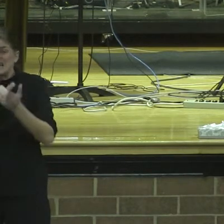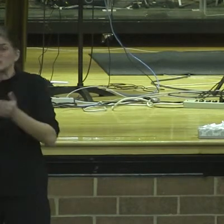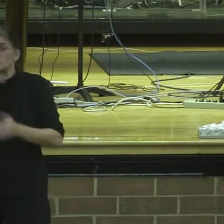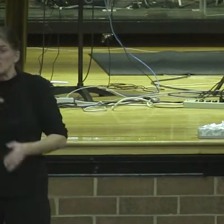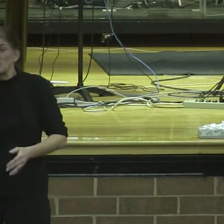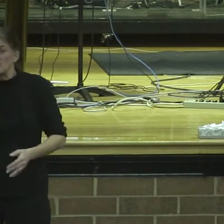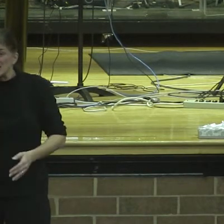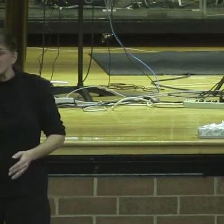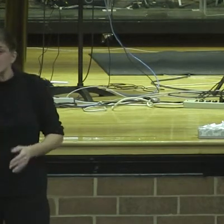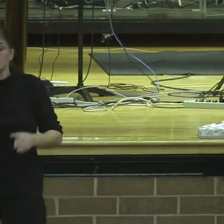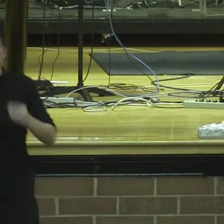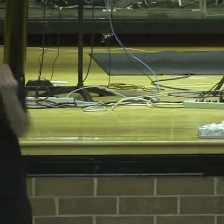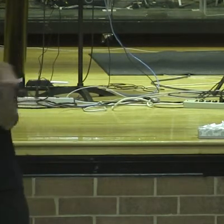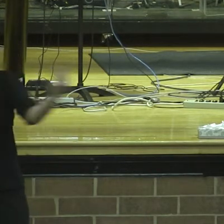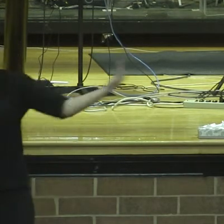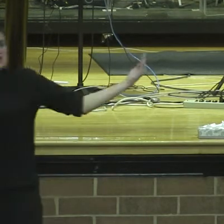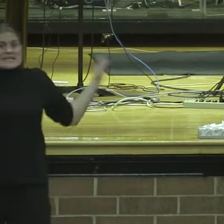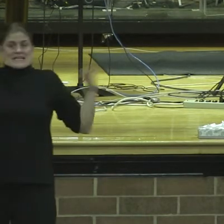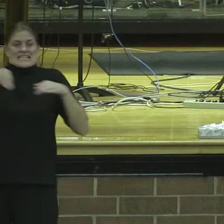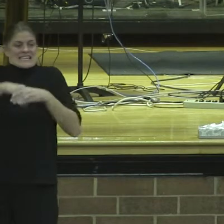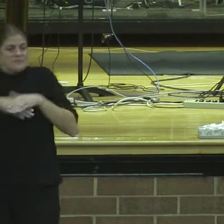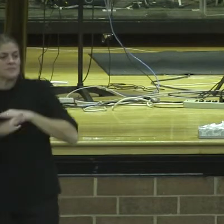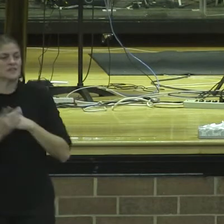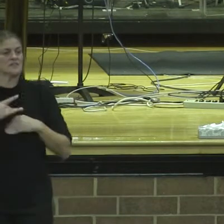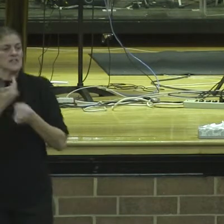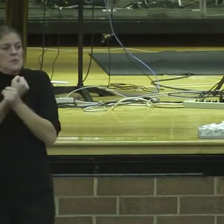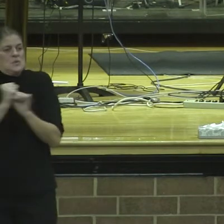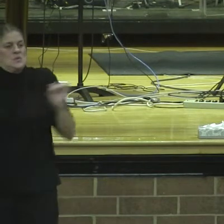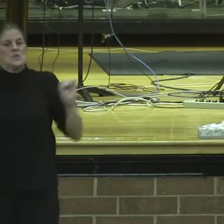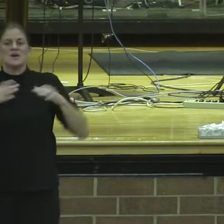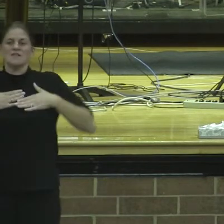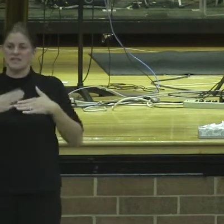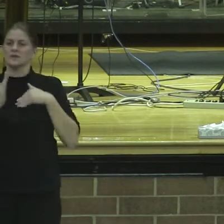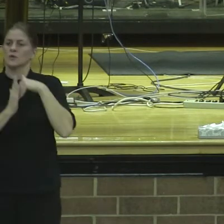Inside the walls, you felt safe. Inside the walls, you felt secure.